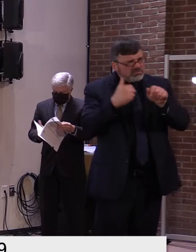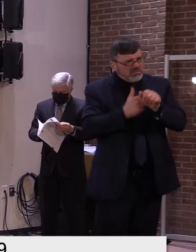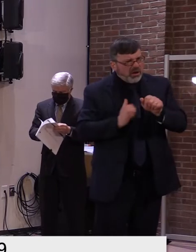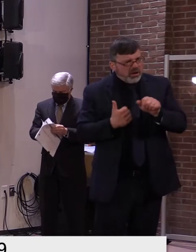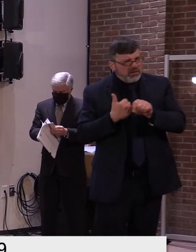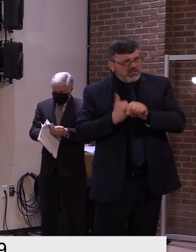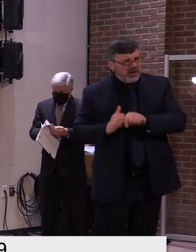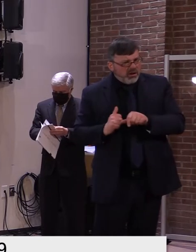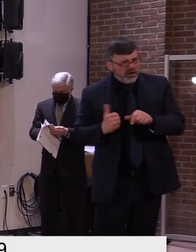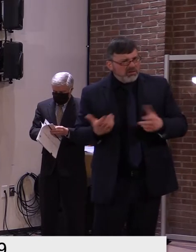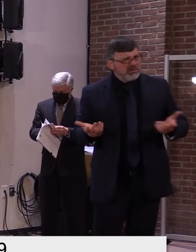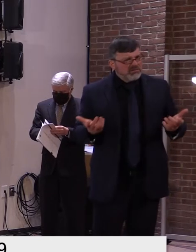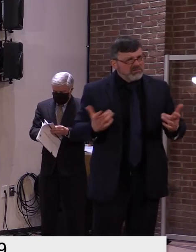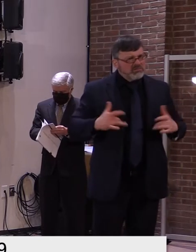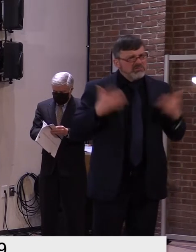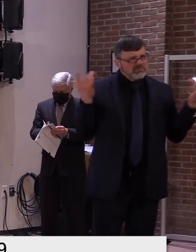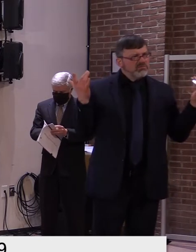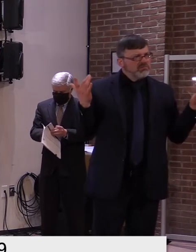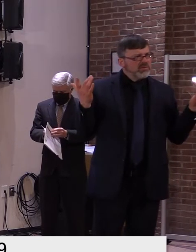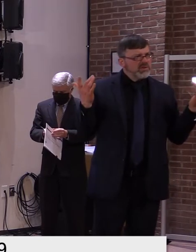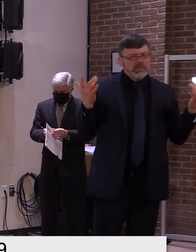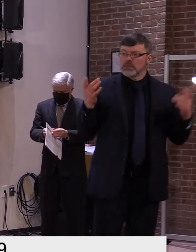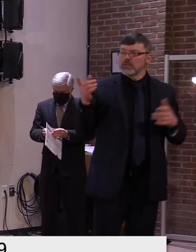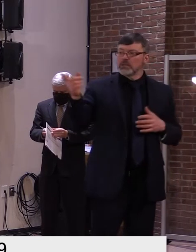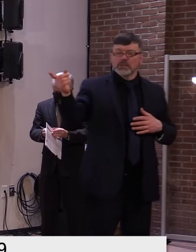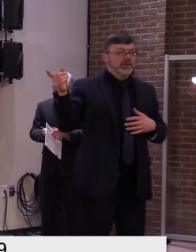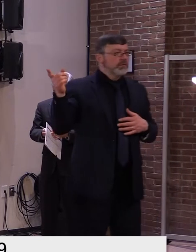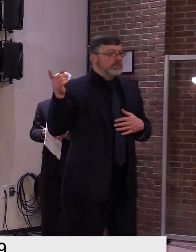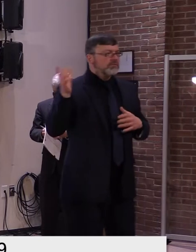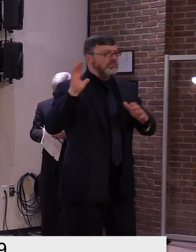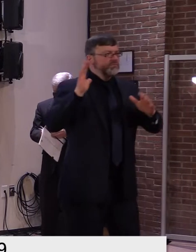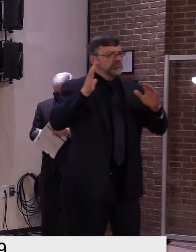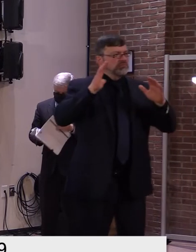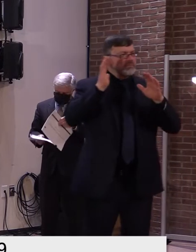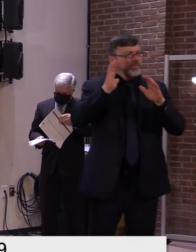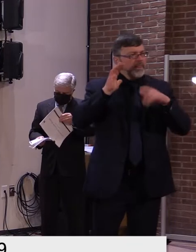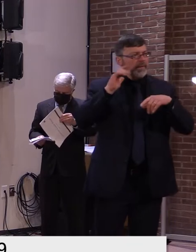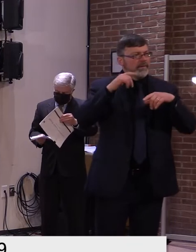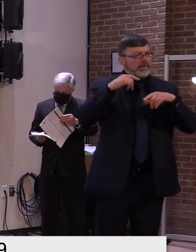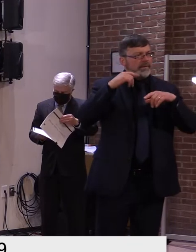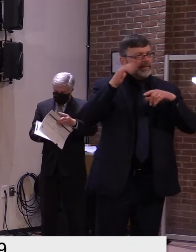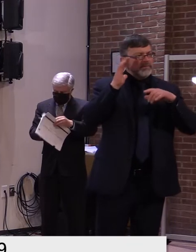you're rolling out more vaccine locations in Essex and Franklin County.